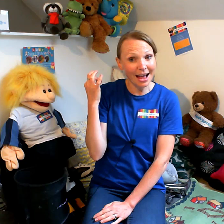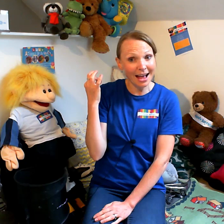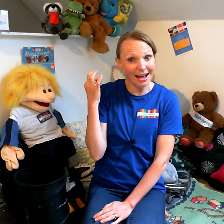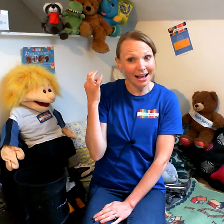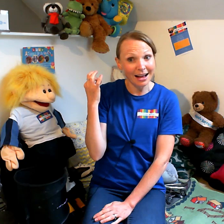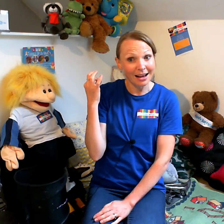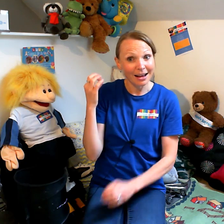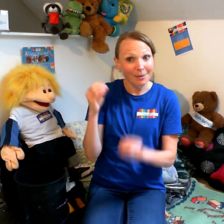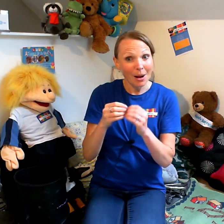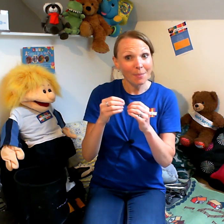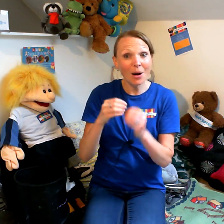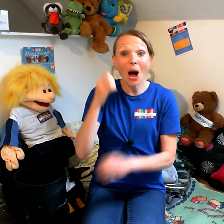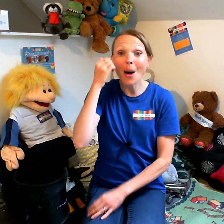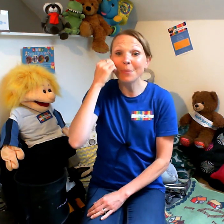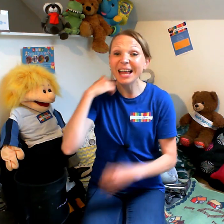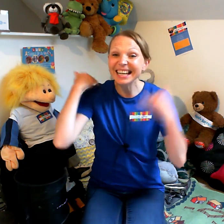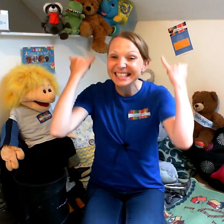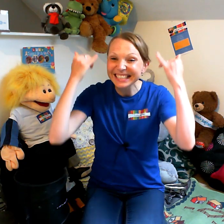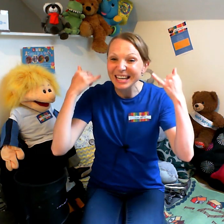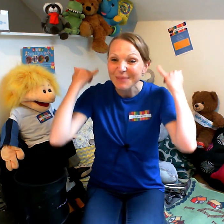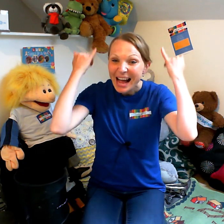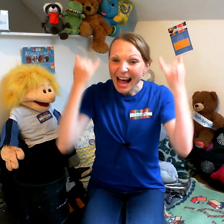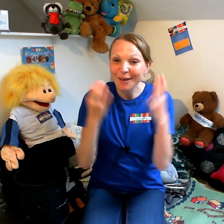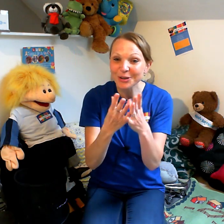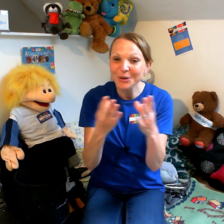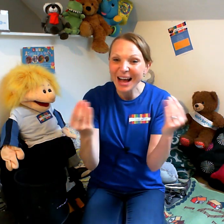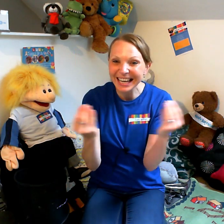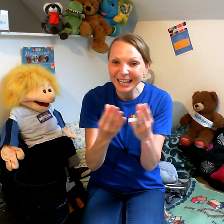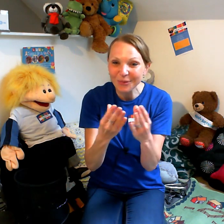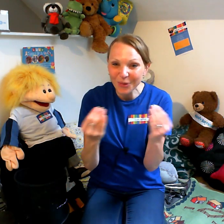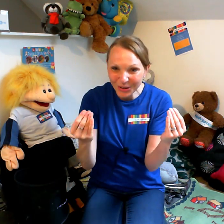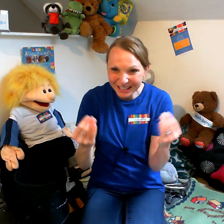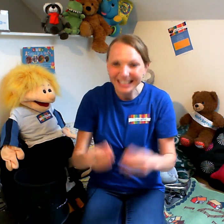Yeah. Far black sheep, have you any wool?